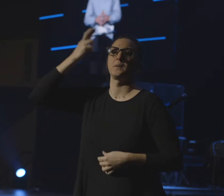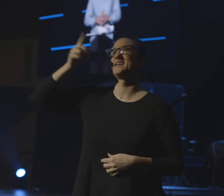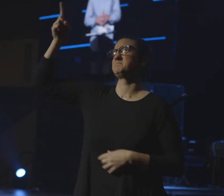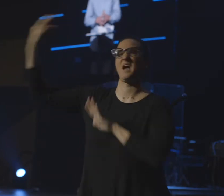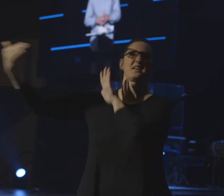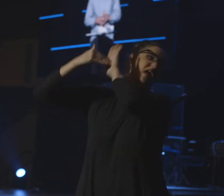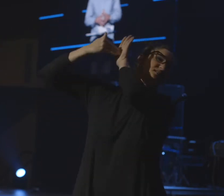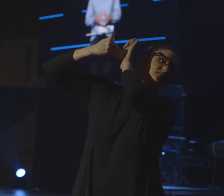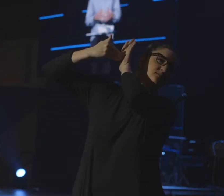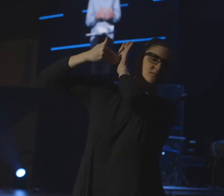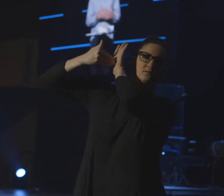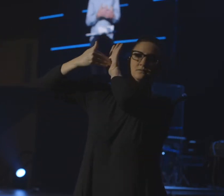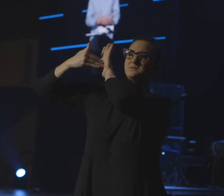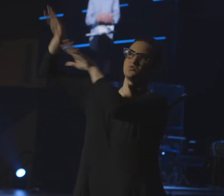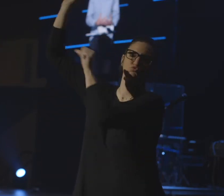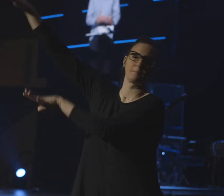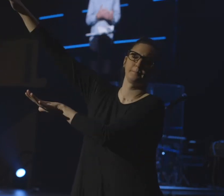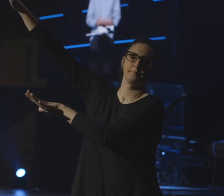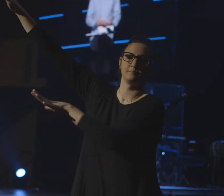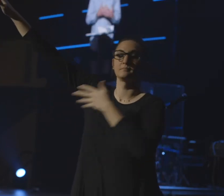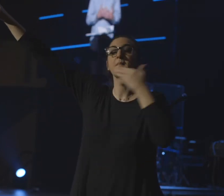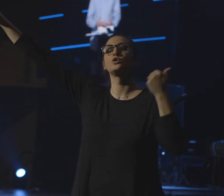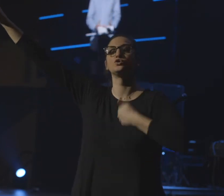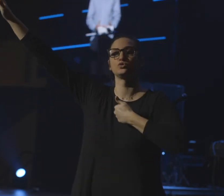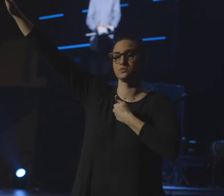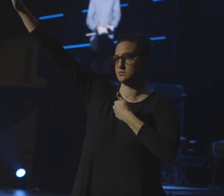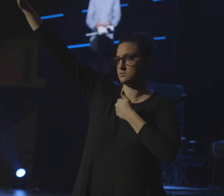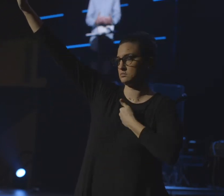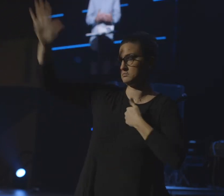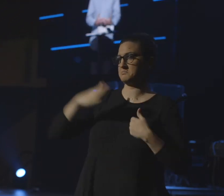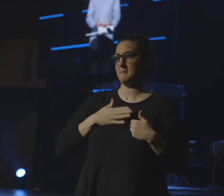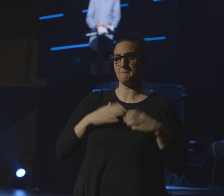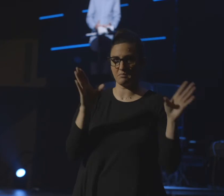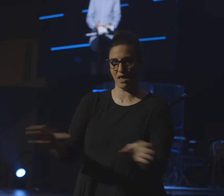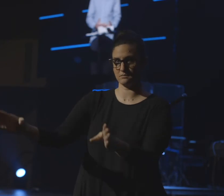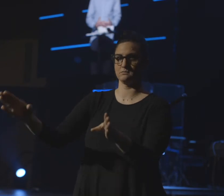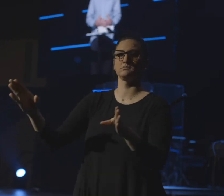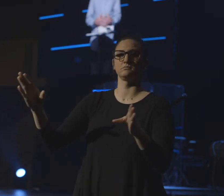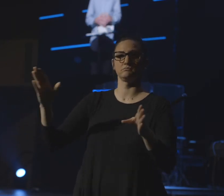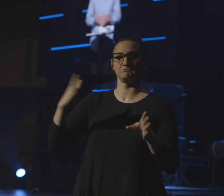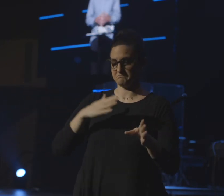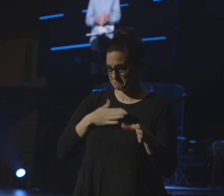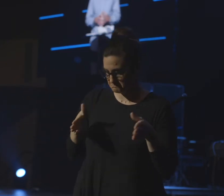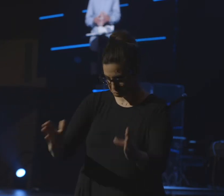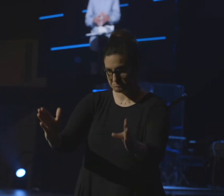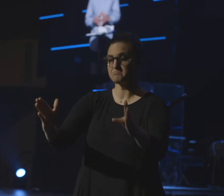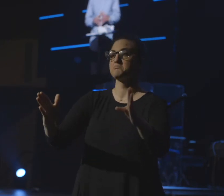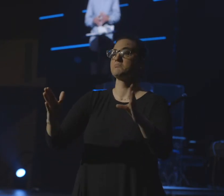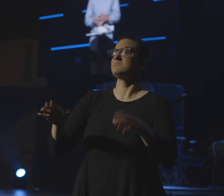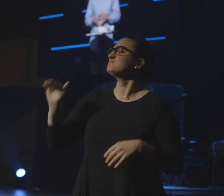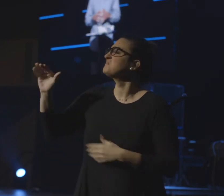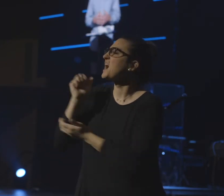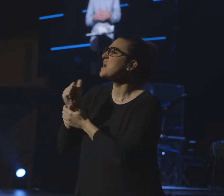of action. And she comes up with a very specific course of action. And Abraham goes along with